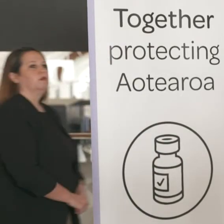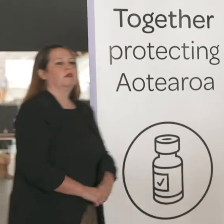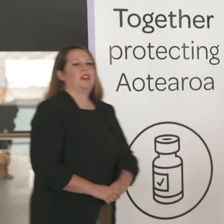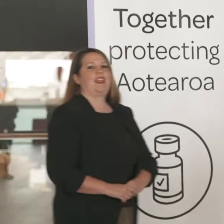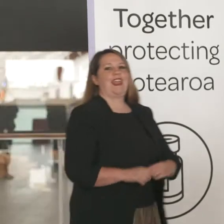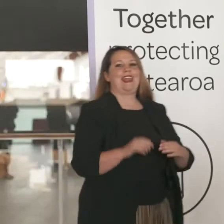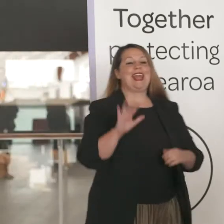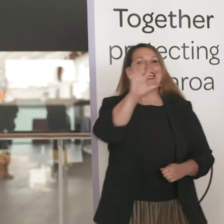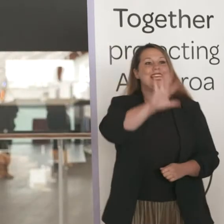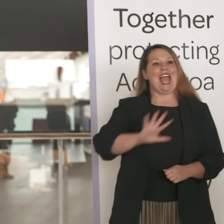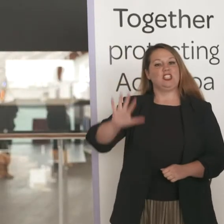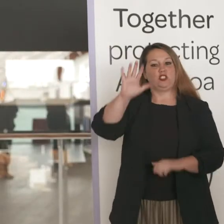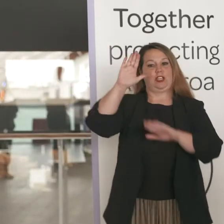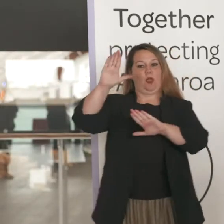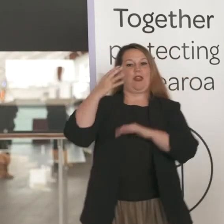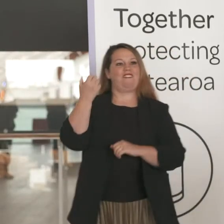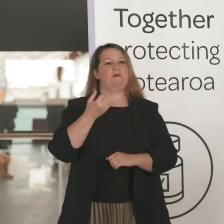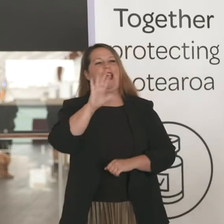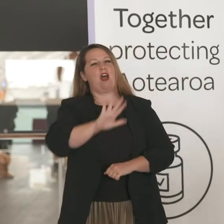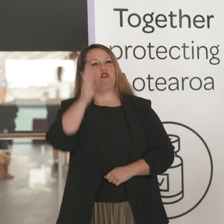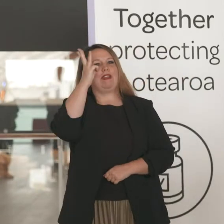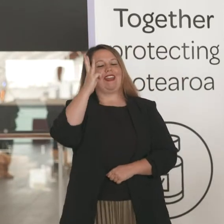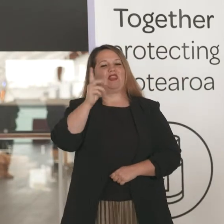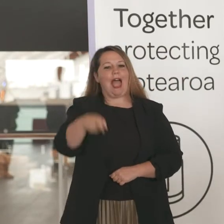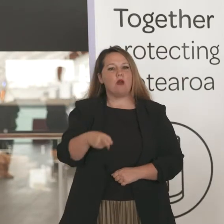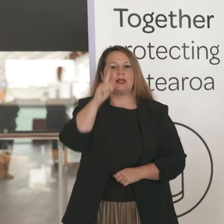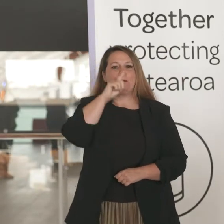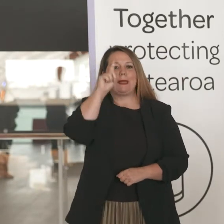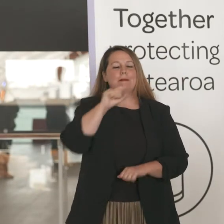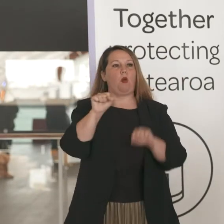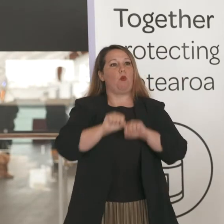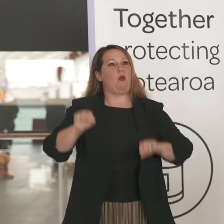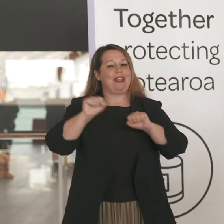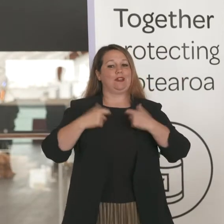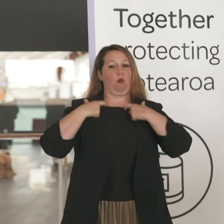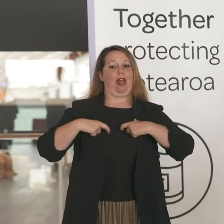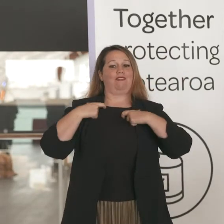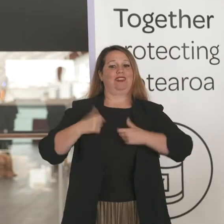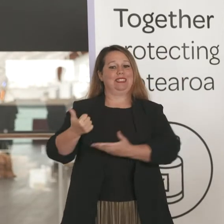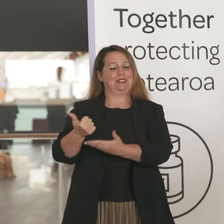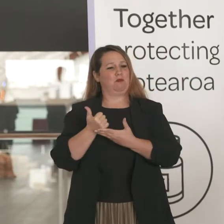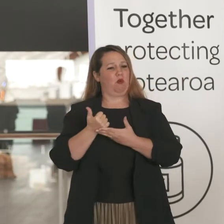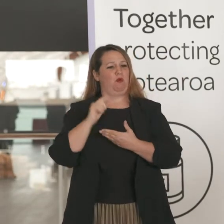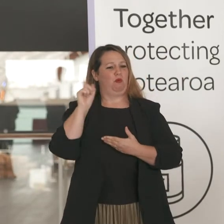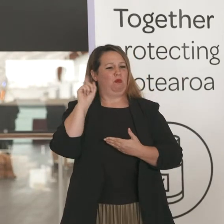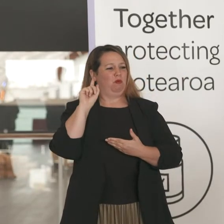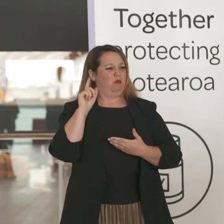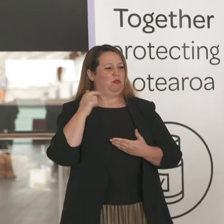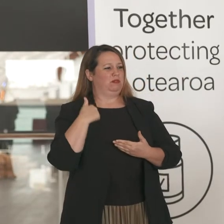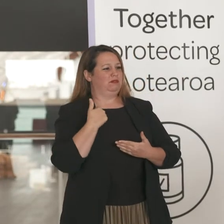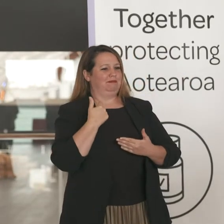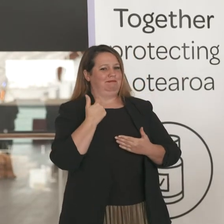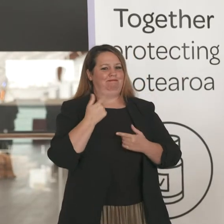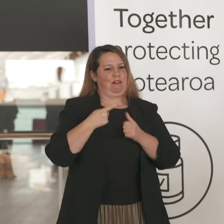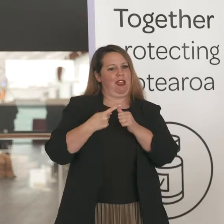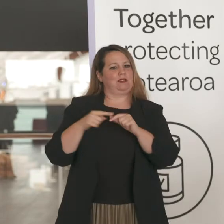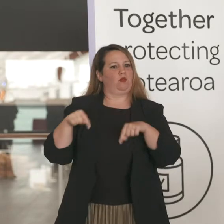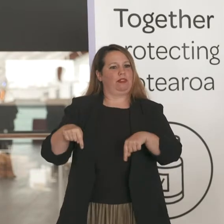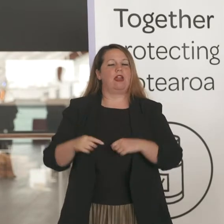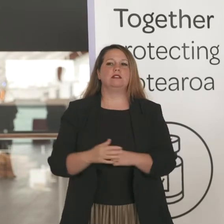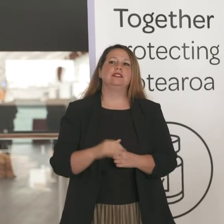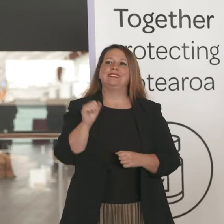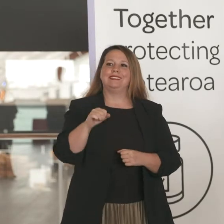support. What's your impression on that level of people? Yeah, I think it seems like a lot of people waiting,